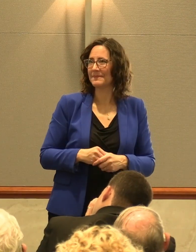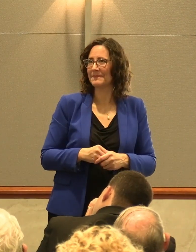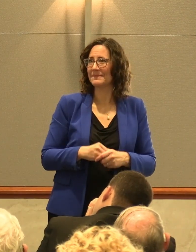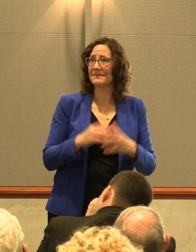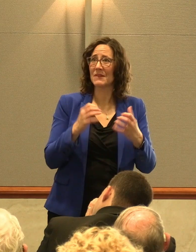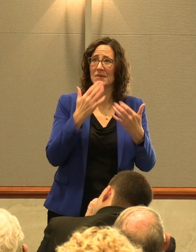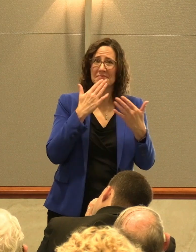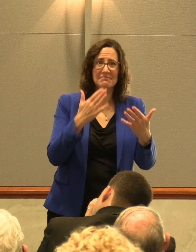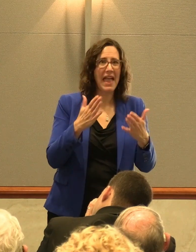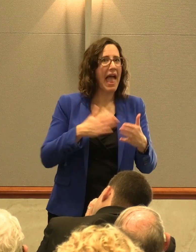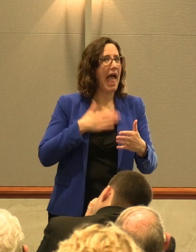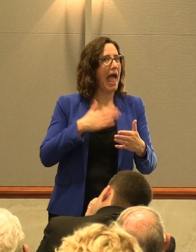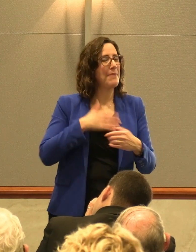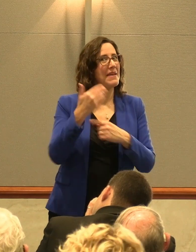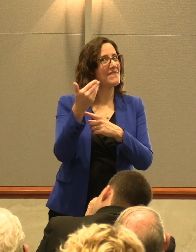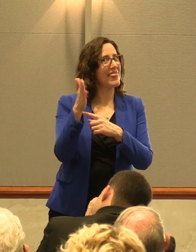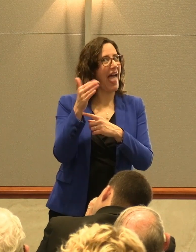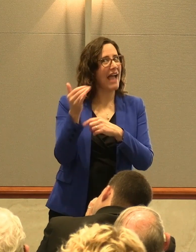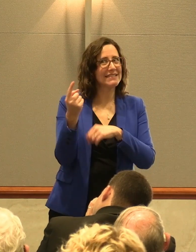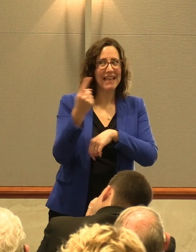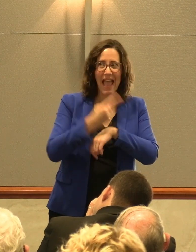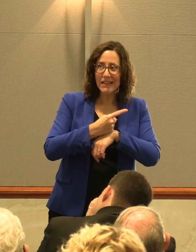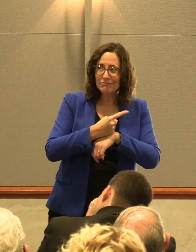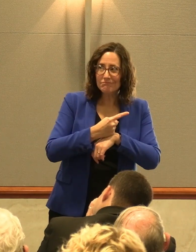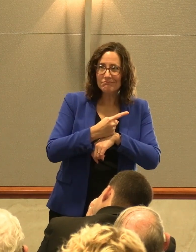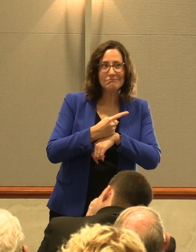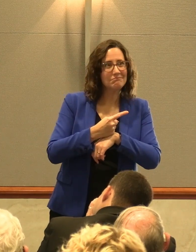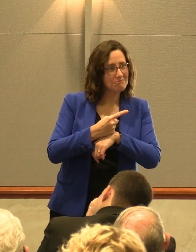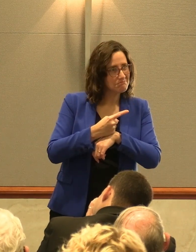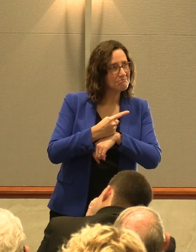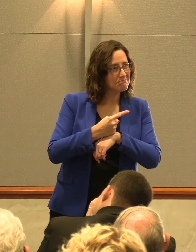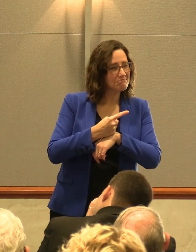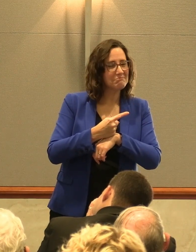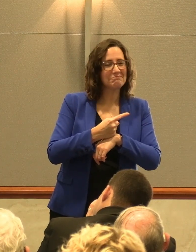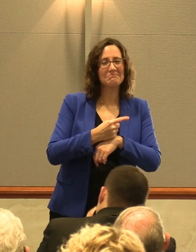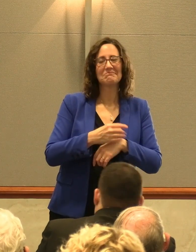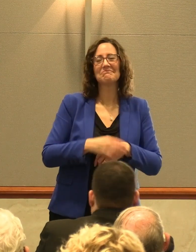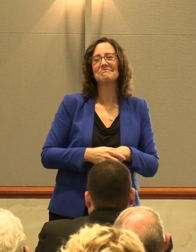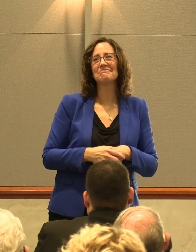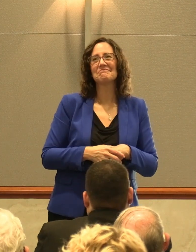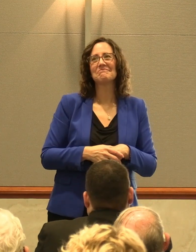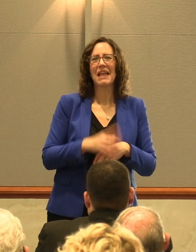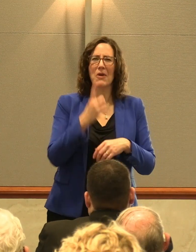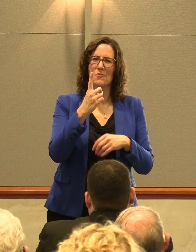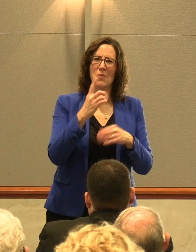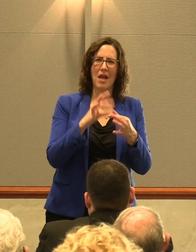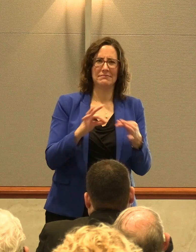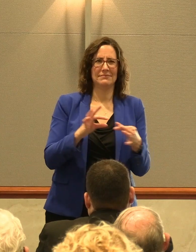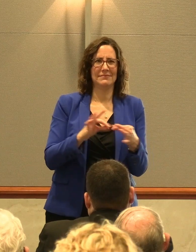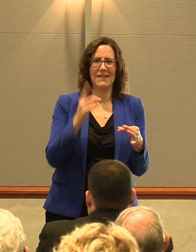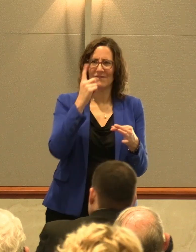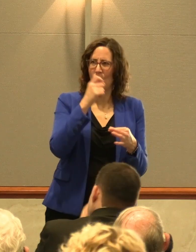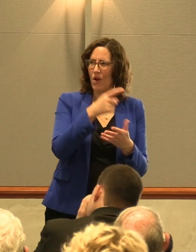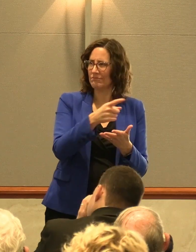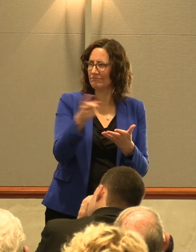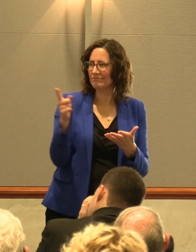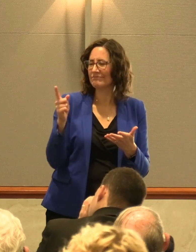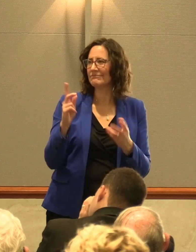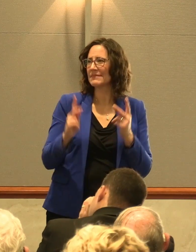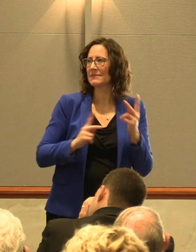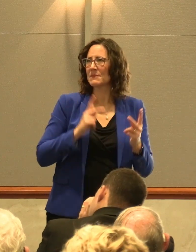wish everyone a happy Flag Day, by the way. And I do want to say one word for those folks